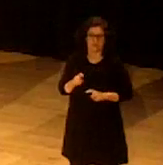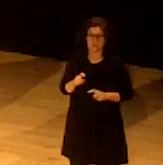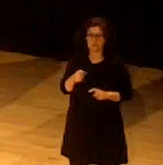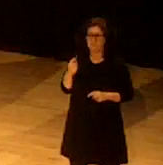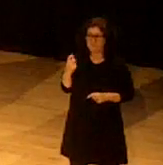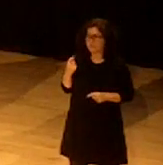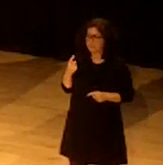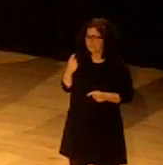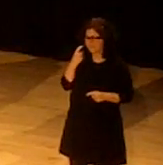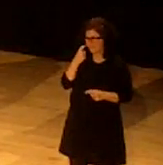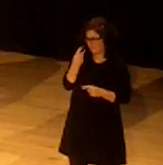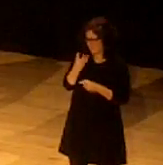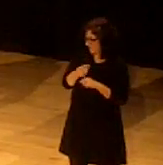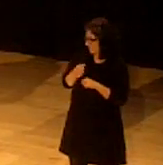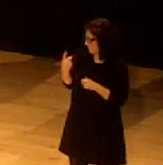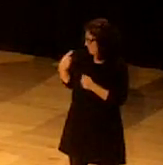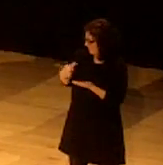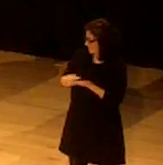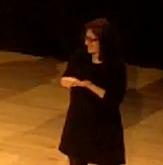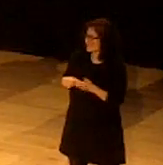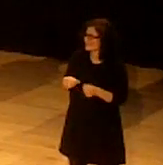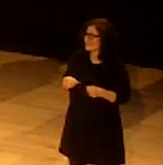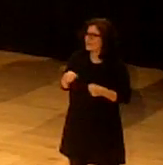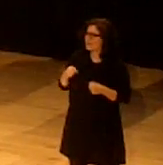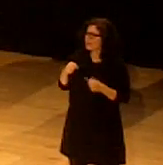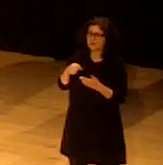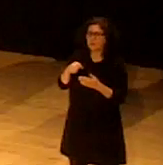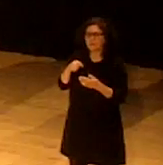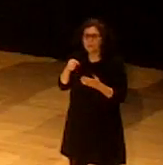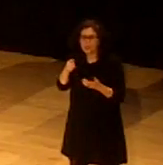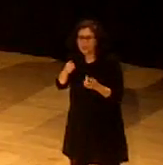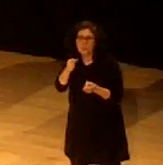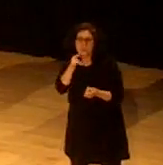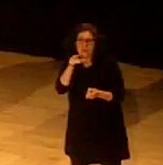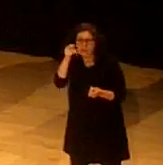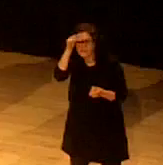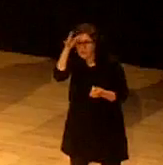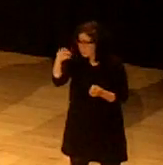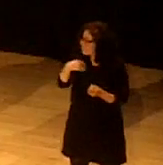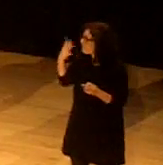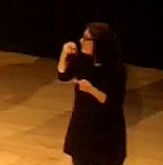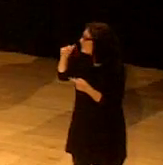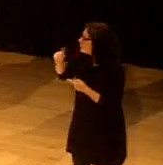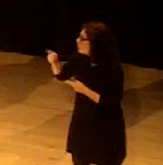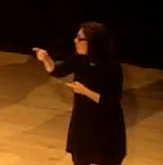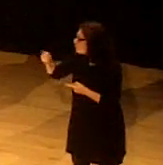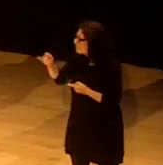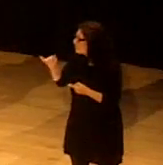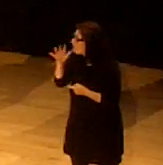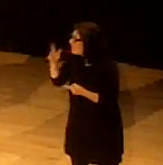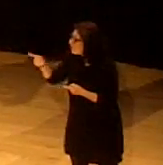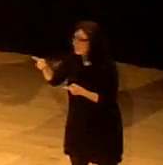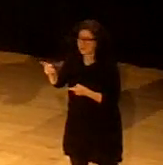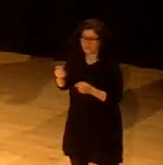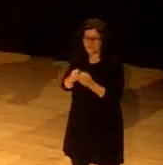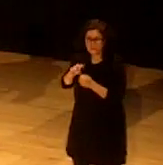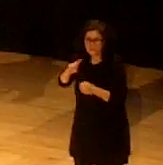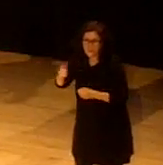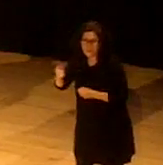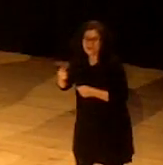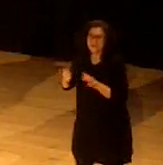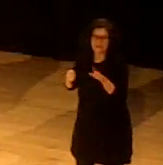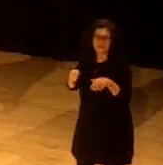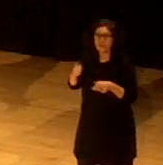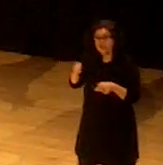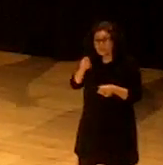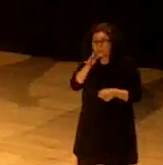parent, look at this beautiful dog here. It's the same as being a parent. To be a parent, to